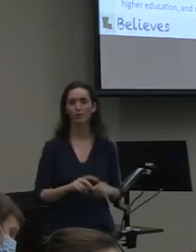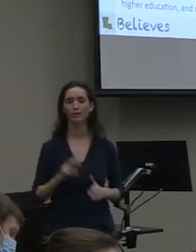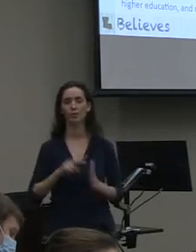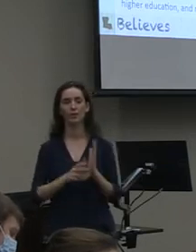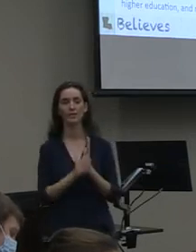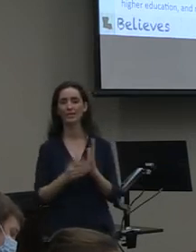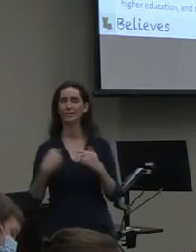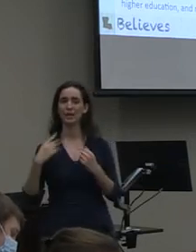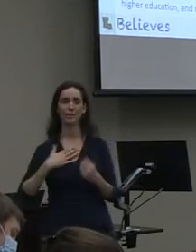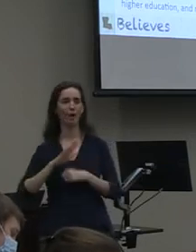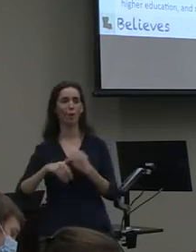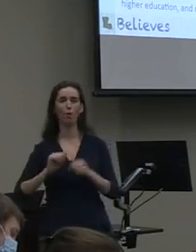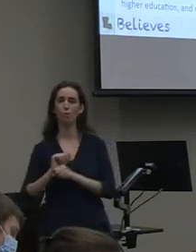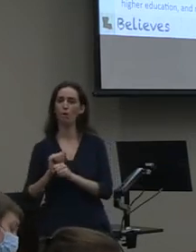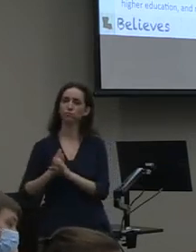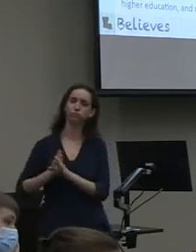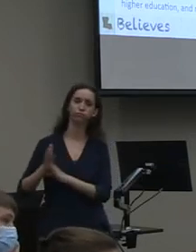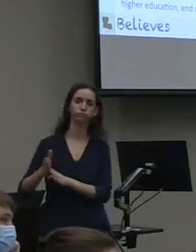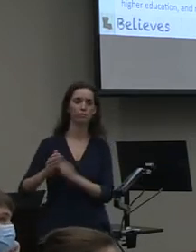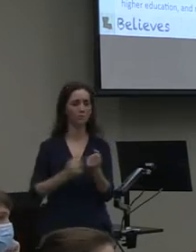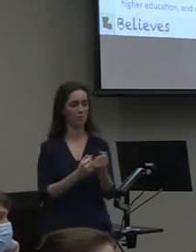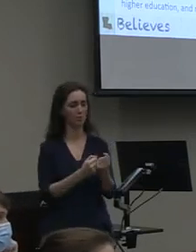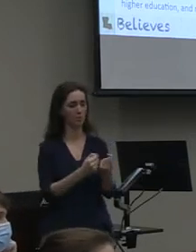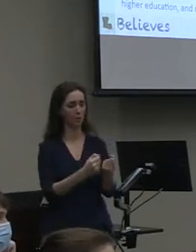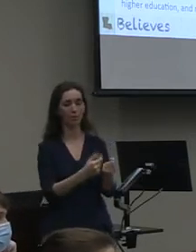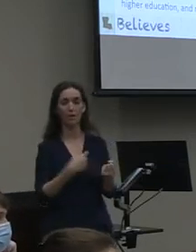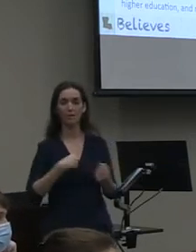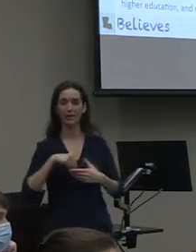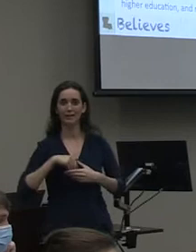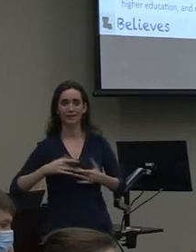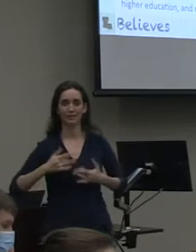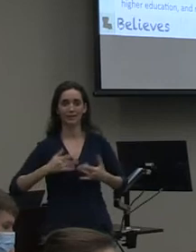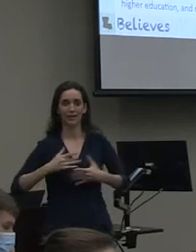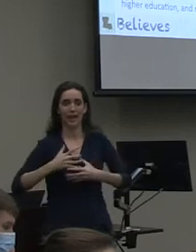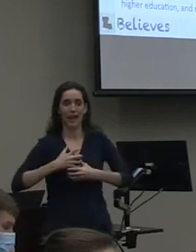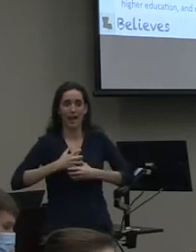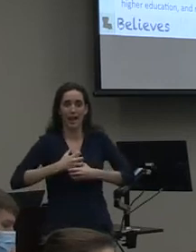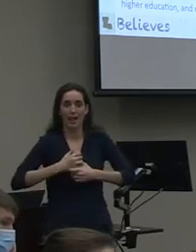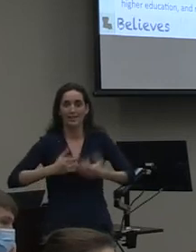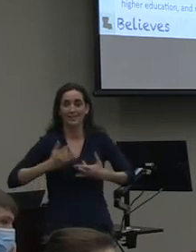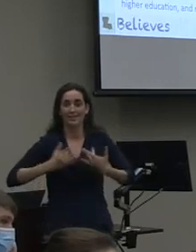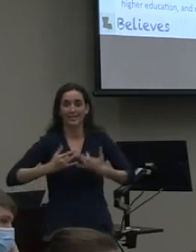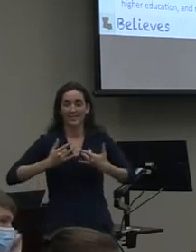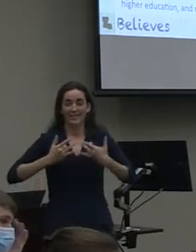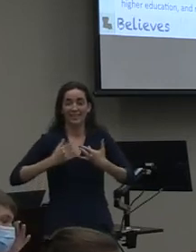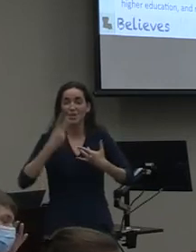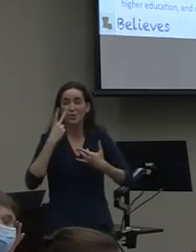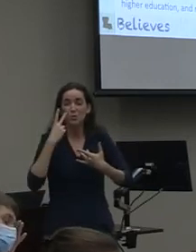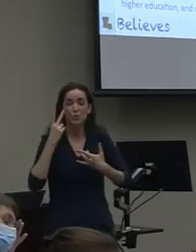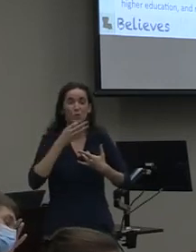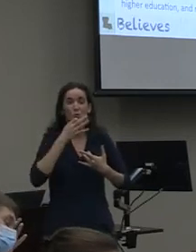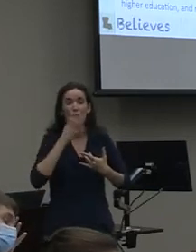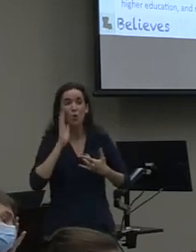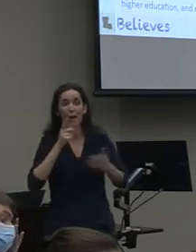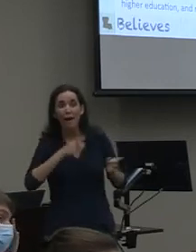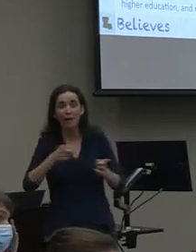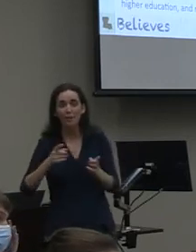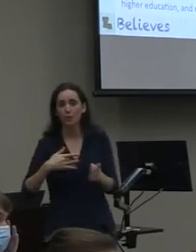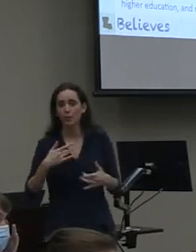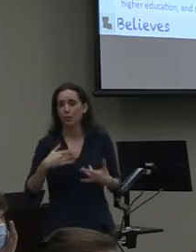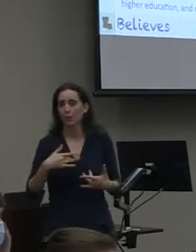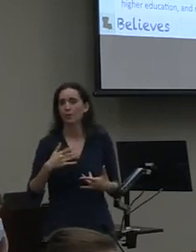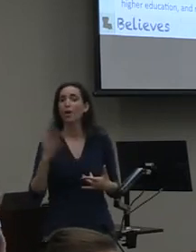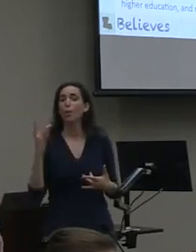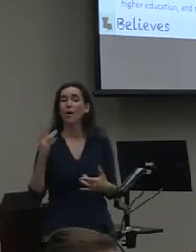career, I can't even contain my excitement for the work that's about to happen, because when we have teachers that